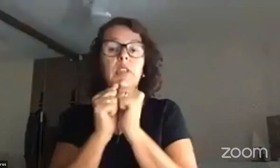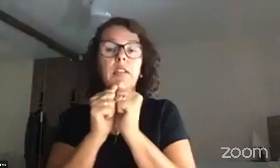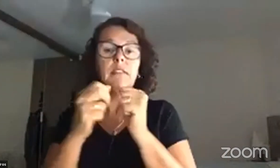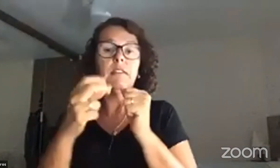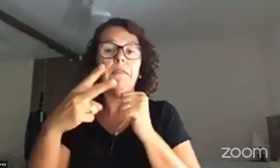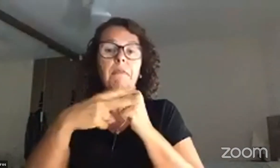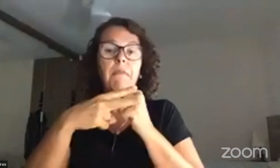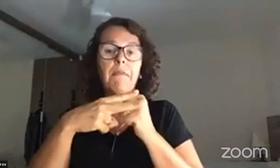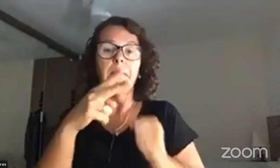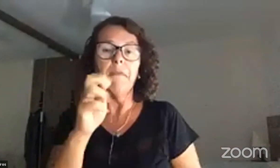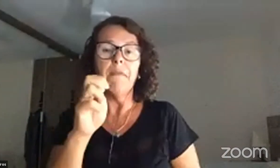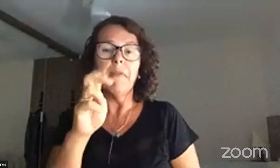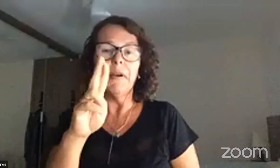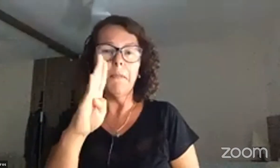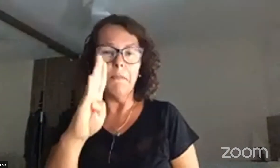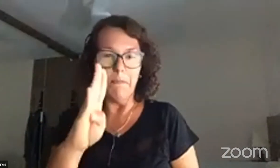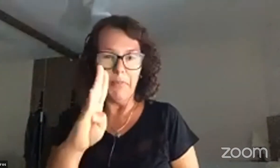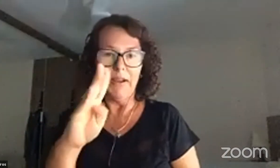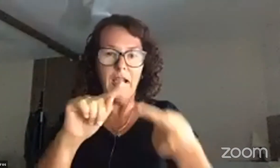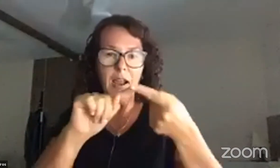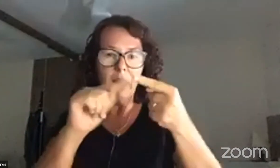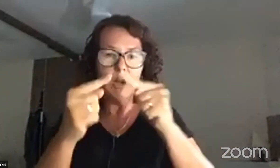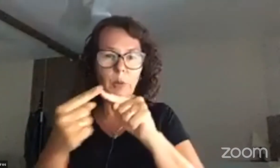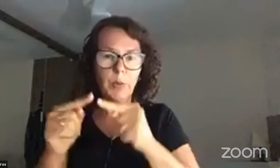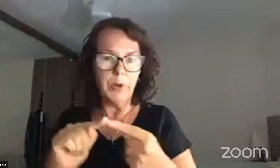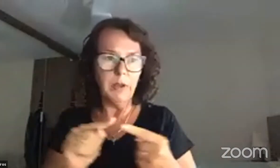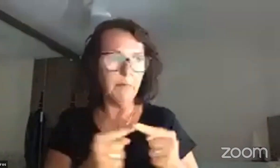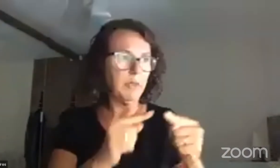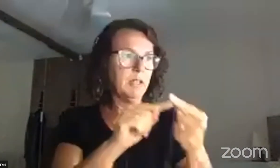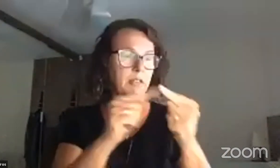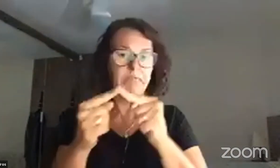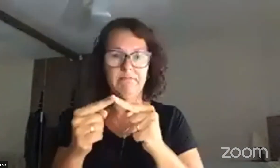is, how would you explain the acquisition of pointing